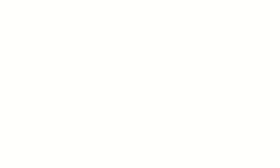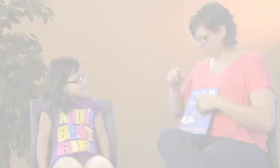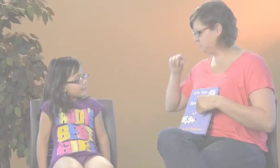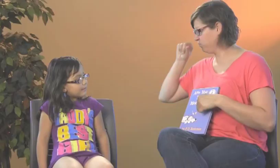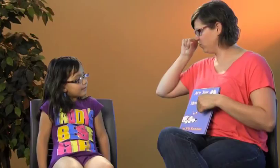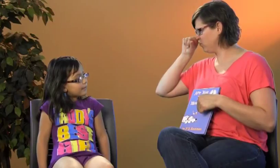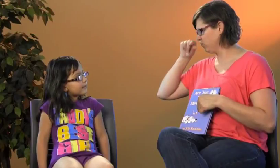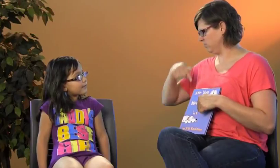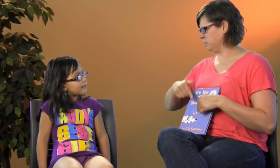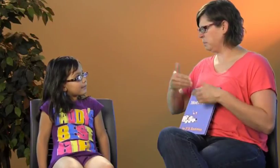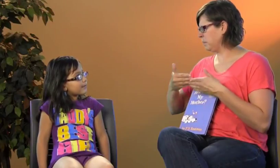as him.